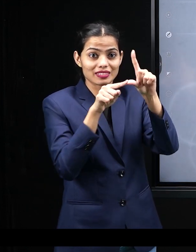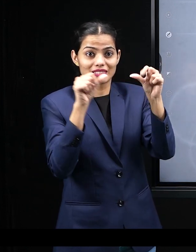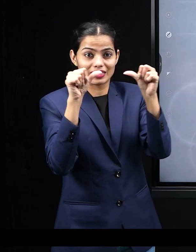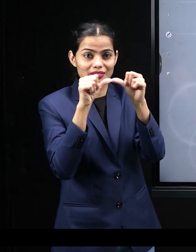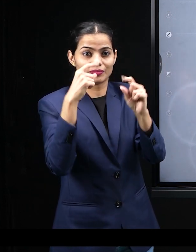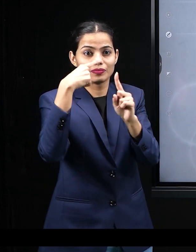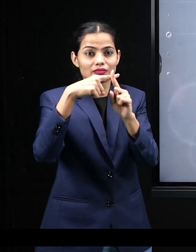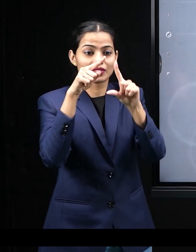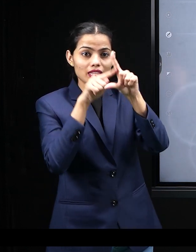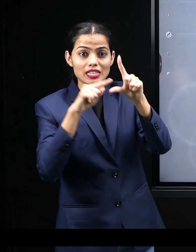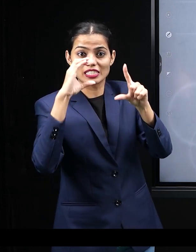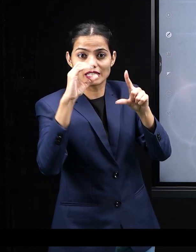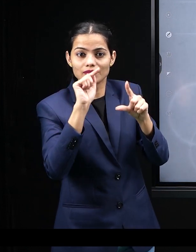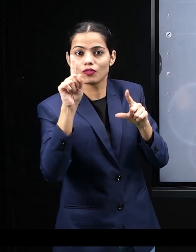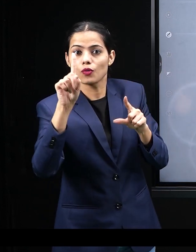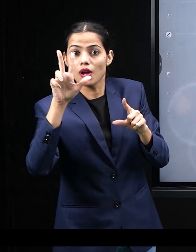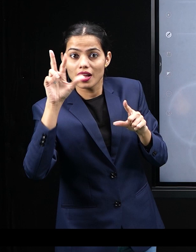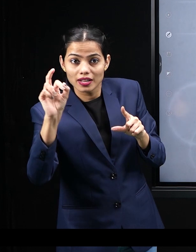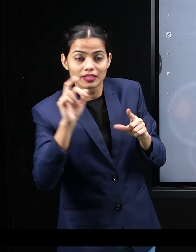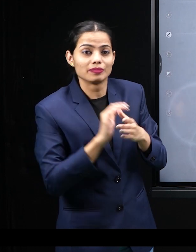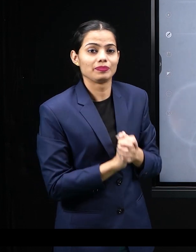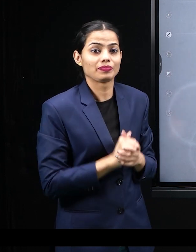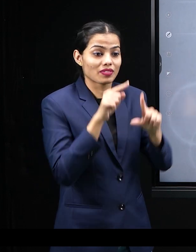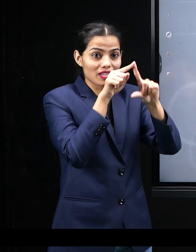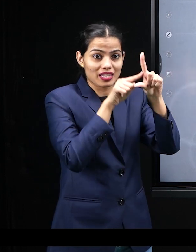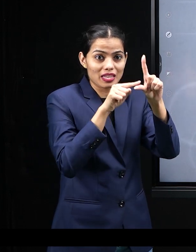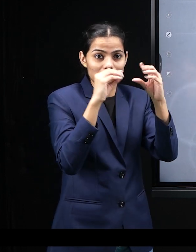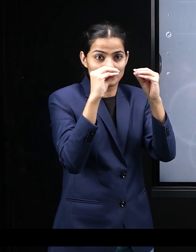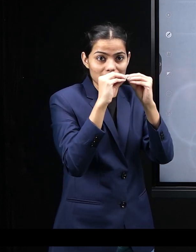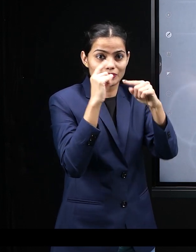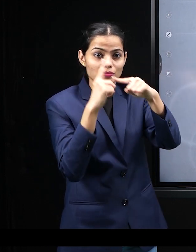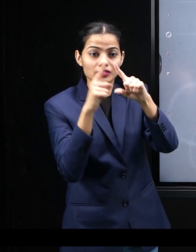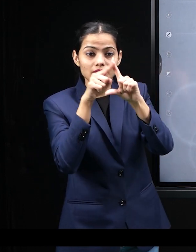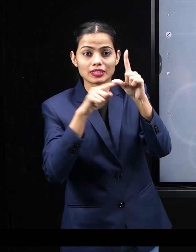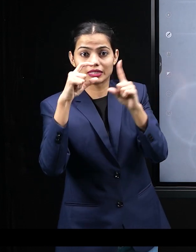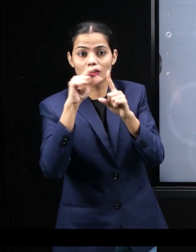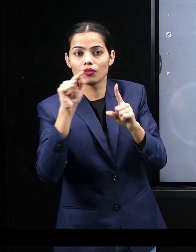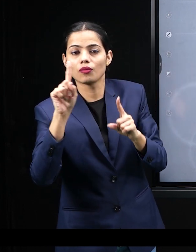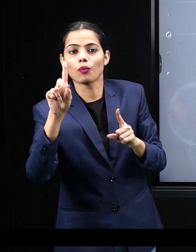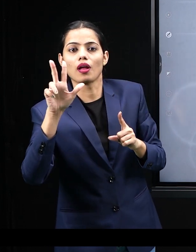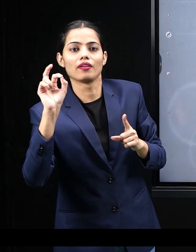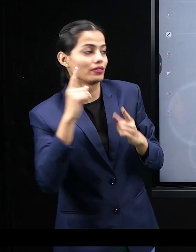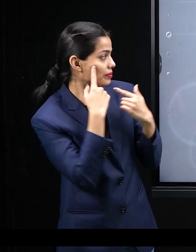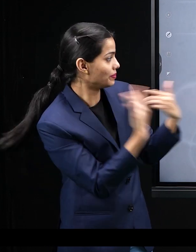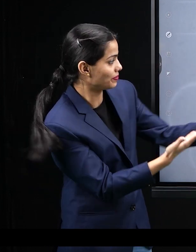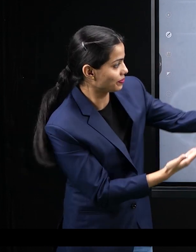Angle A plus angle C is equal to 180 degree. Angle B plus angle D is equal to 180 degree.